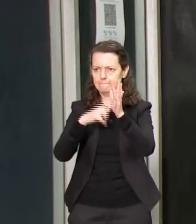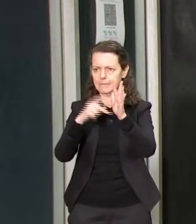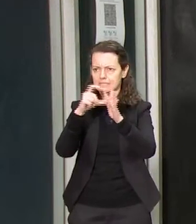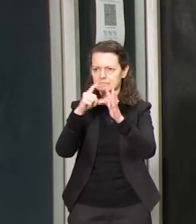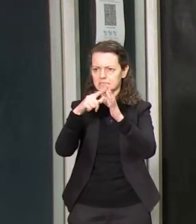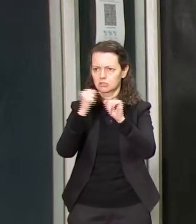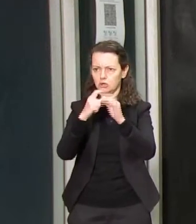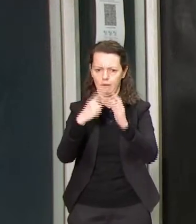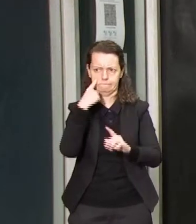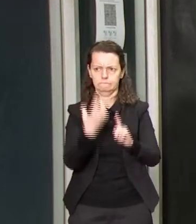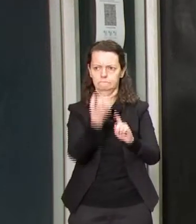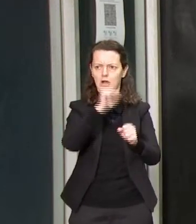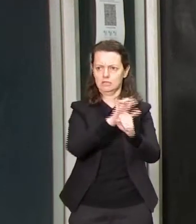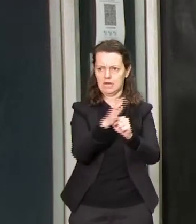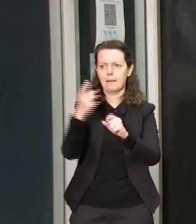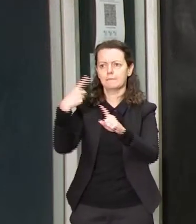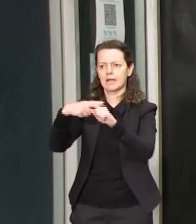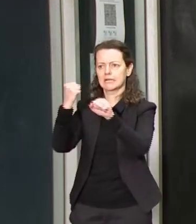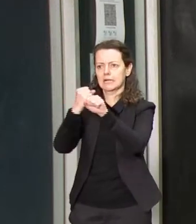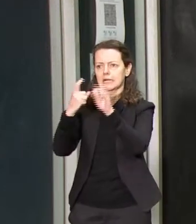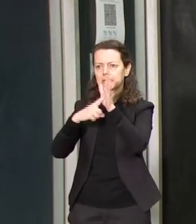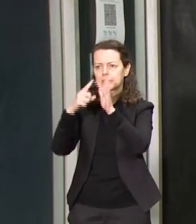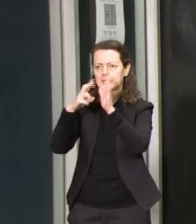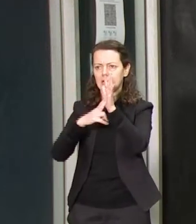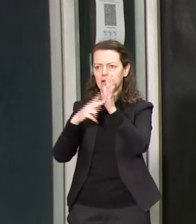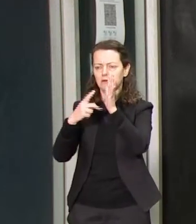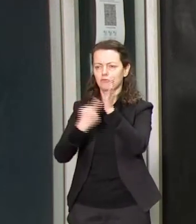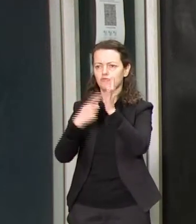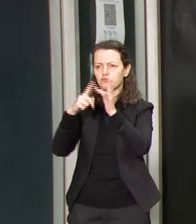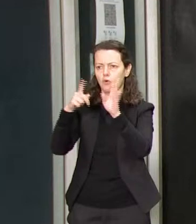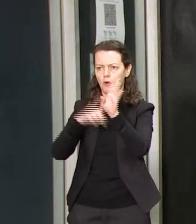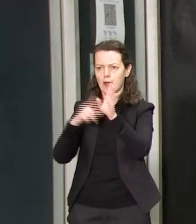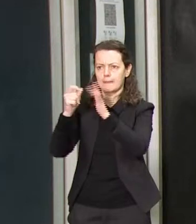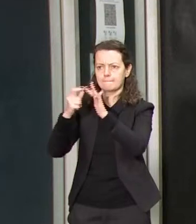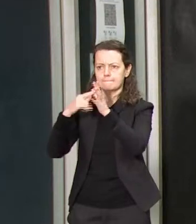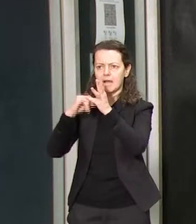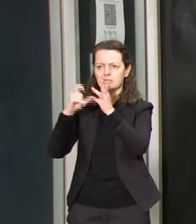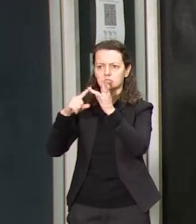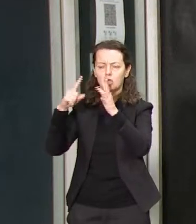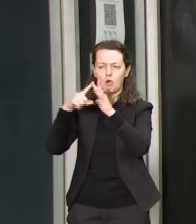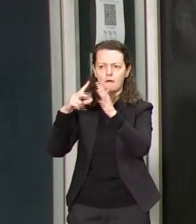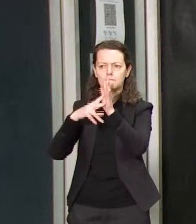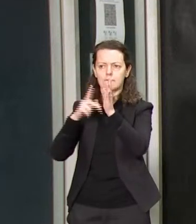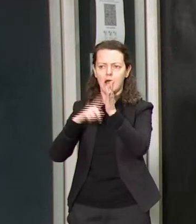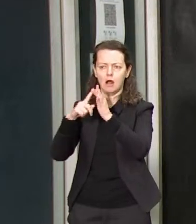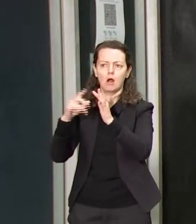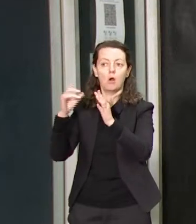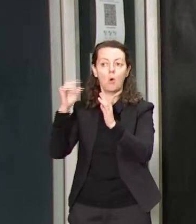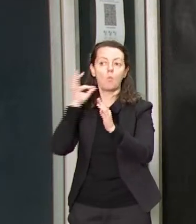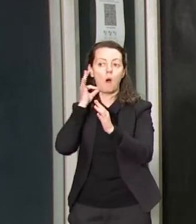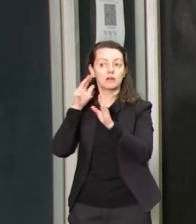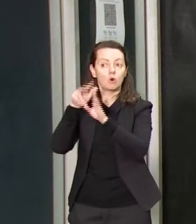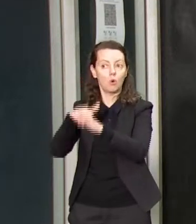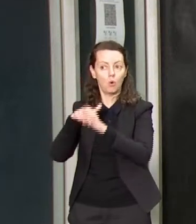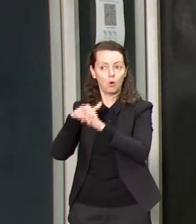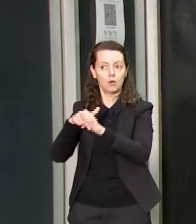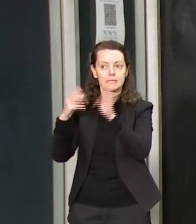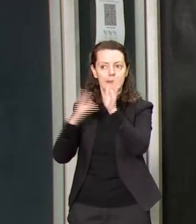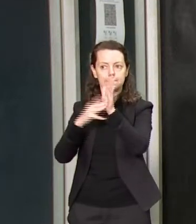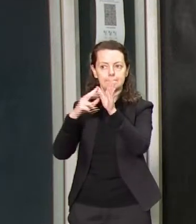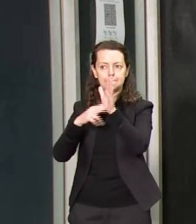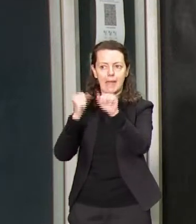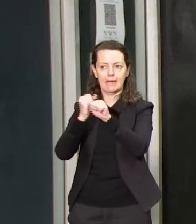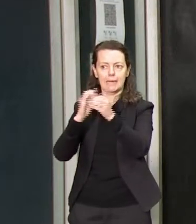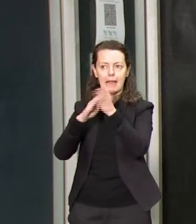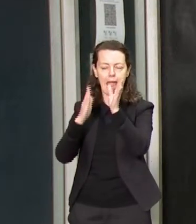the Glenroy and Pascoe Vale area and some eastern suburbs in Whitehorse, Manningham and Monash. So again, a call out to all of those who are symptomatic